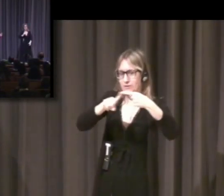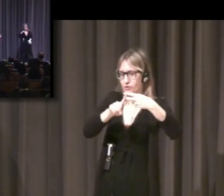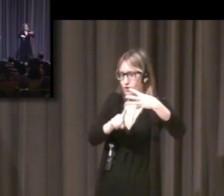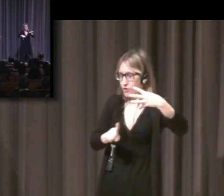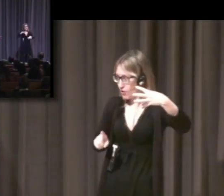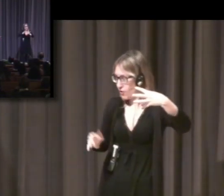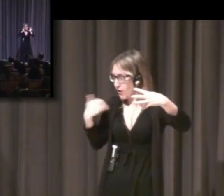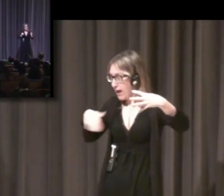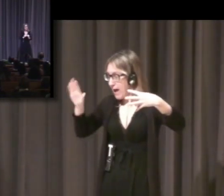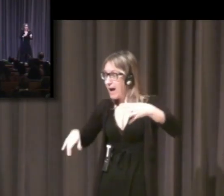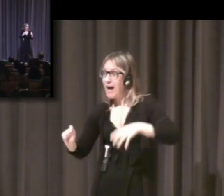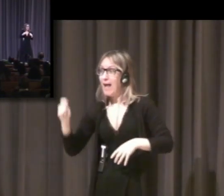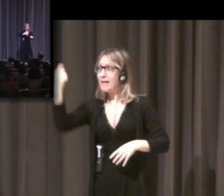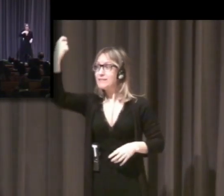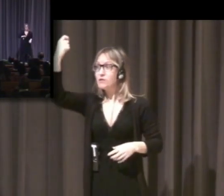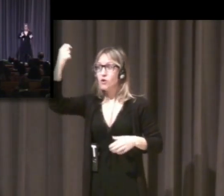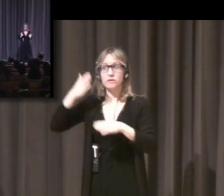are variable.